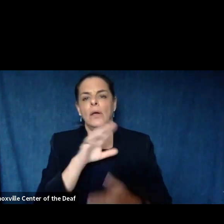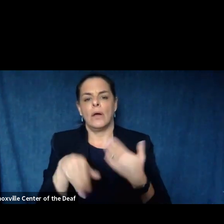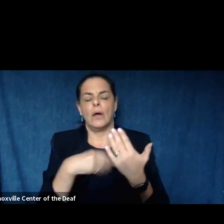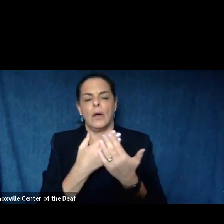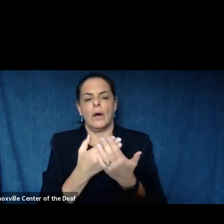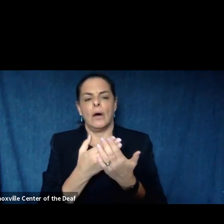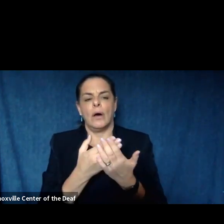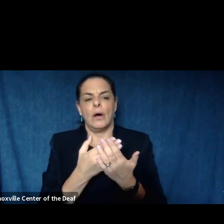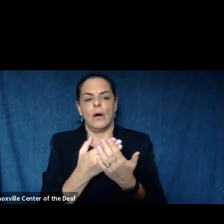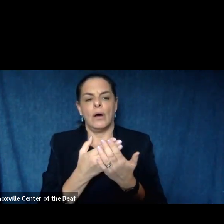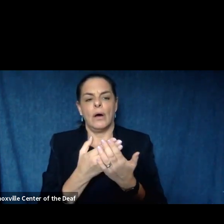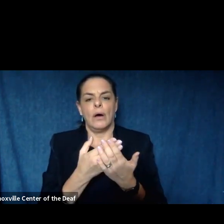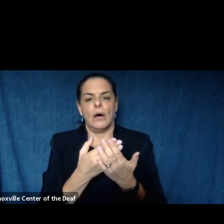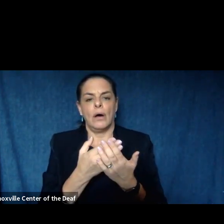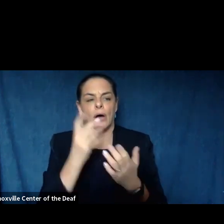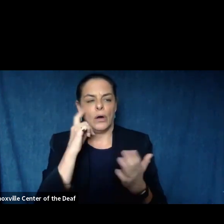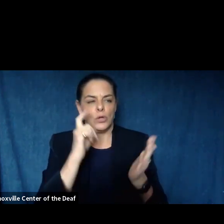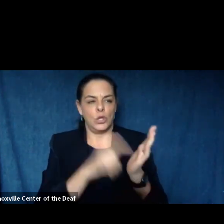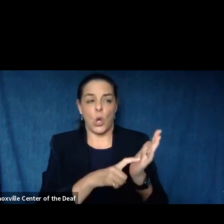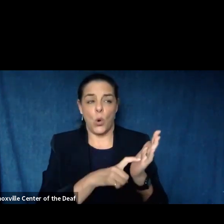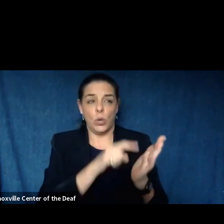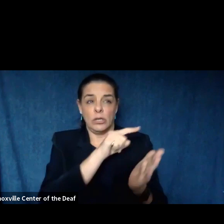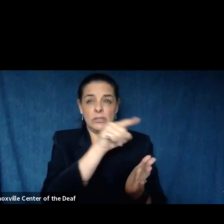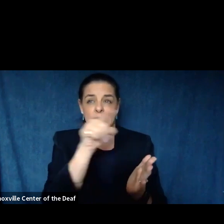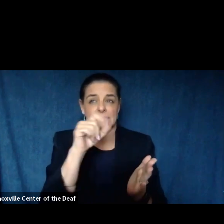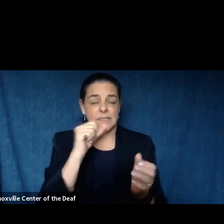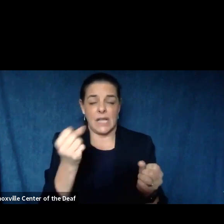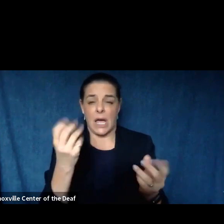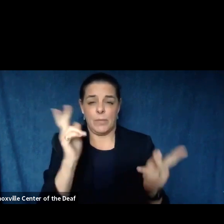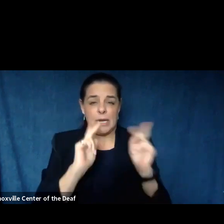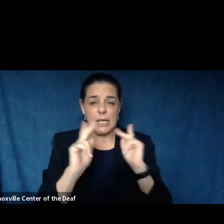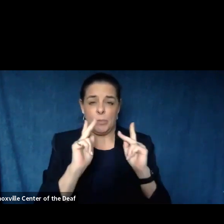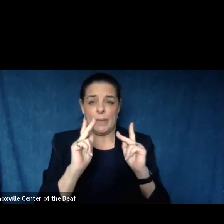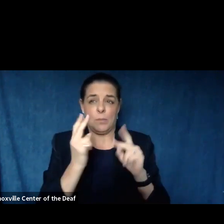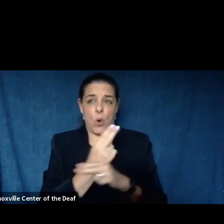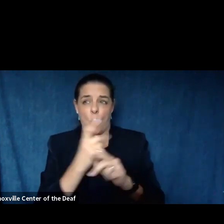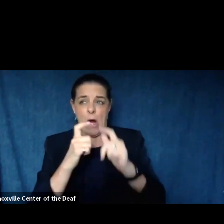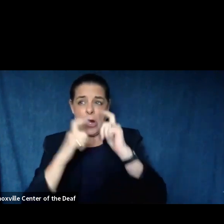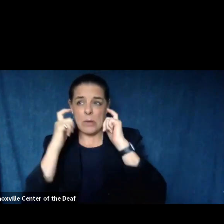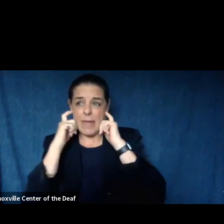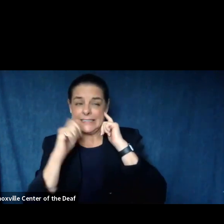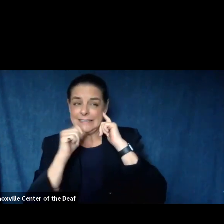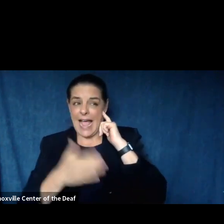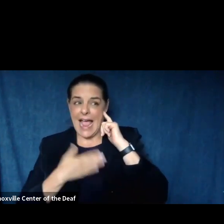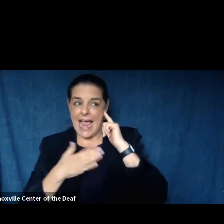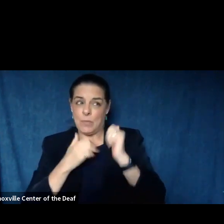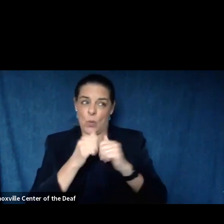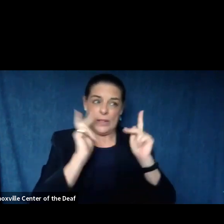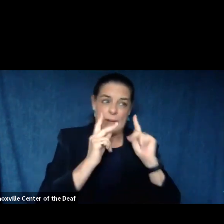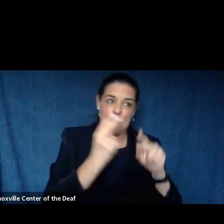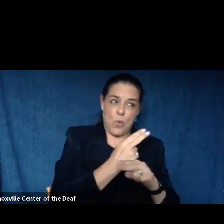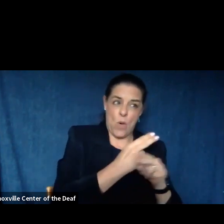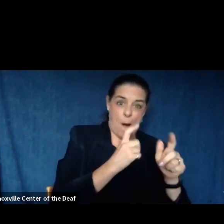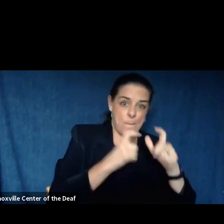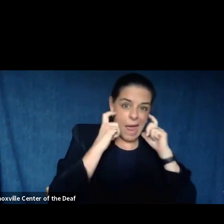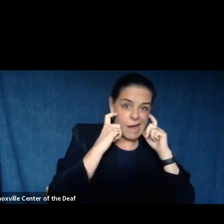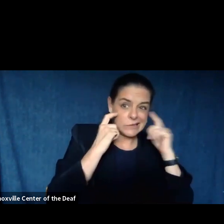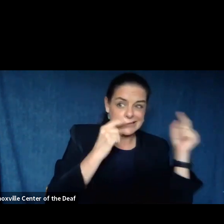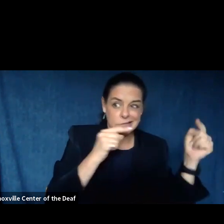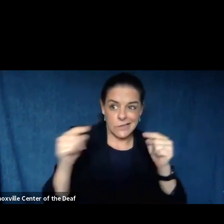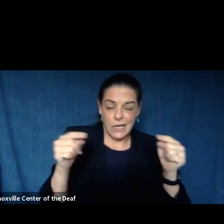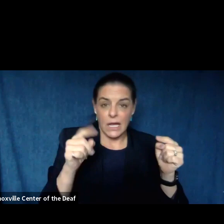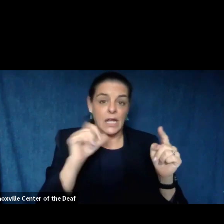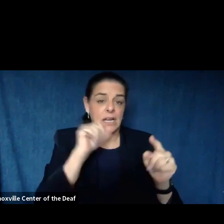not many people are wearing masks. We're really happy with the people who are. Not everybody's maintaining social distancing. So